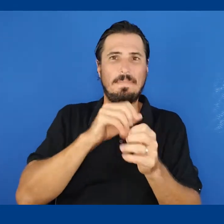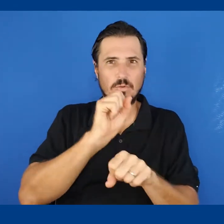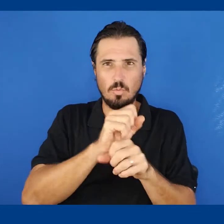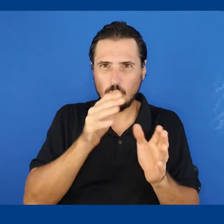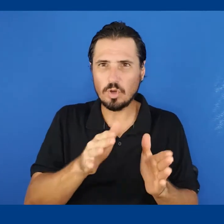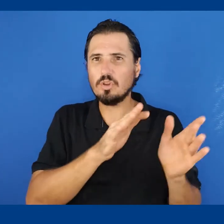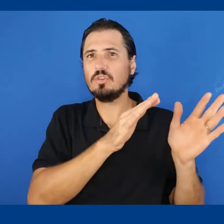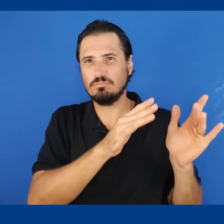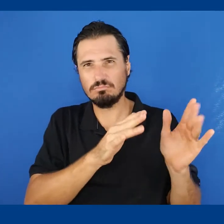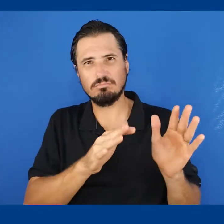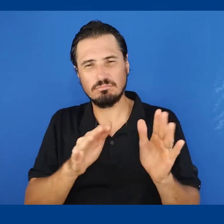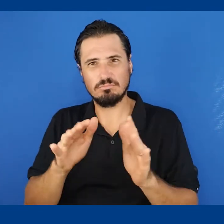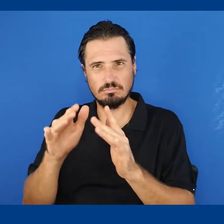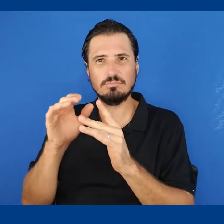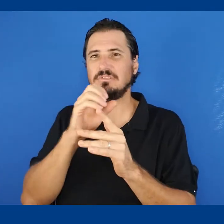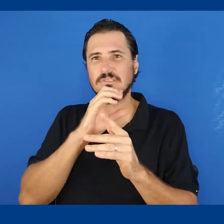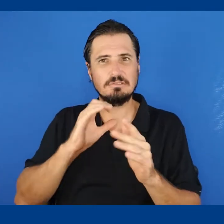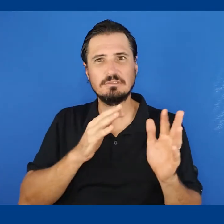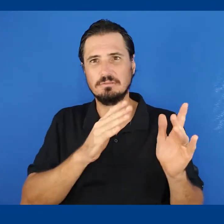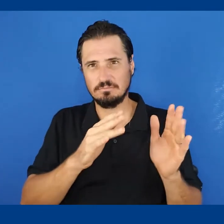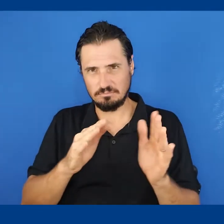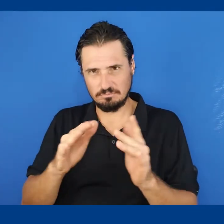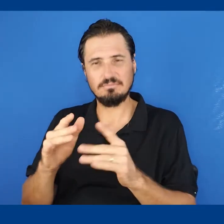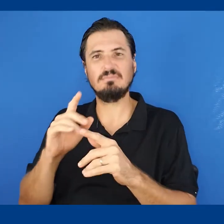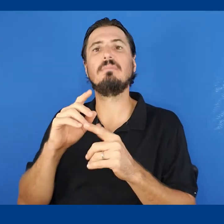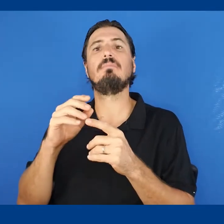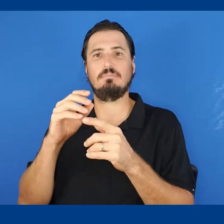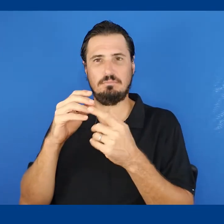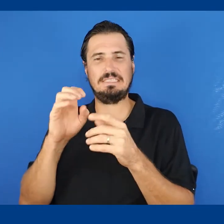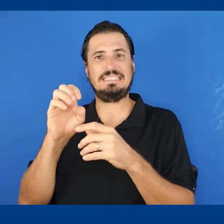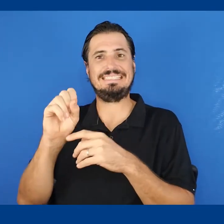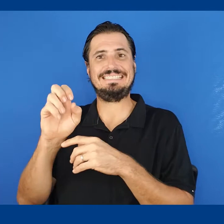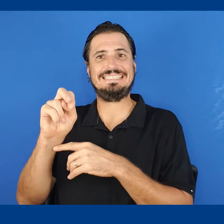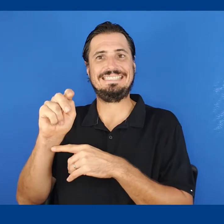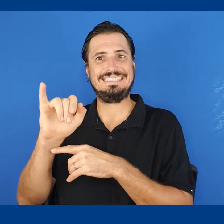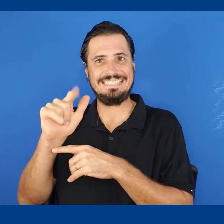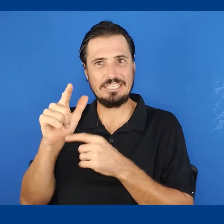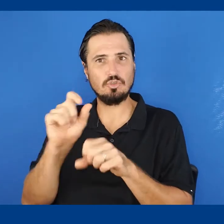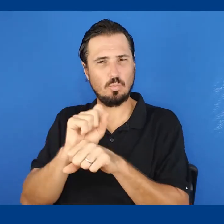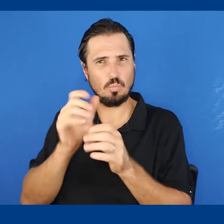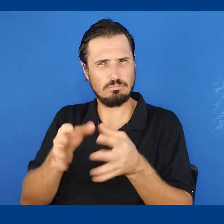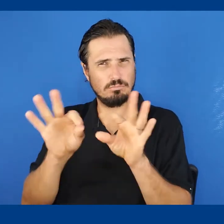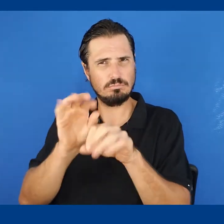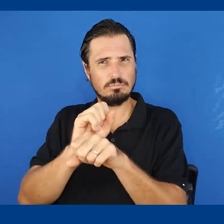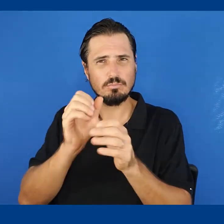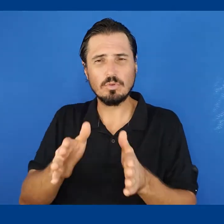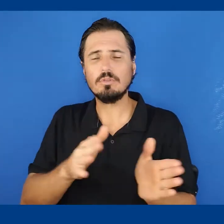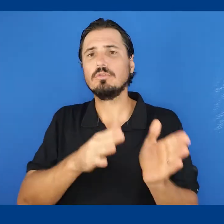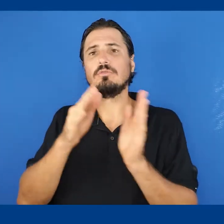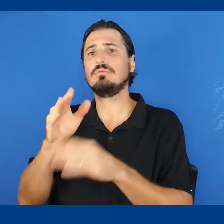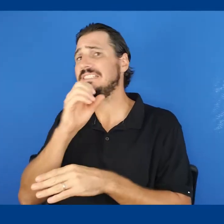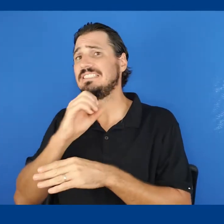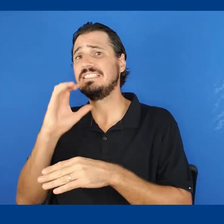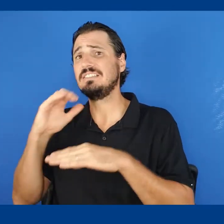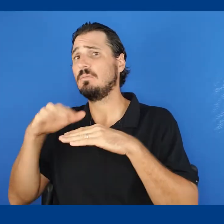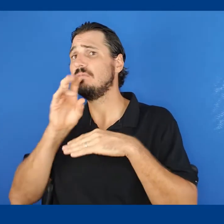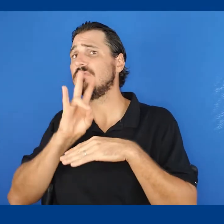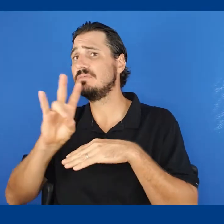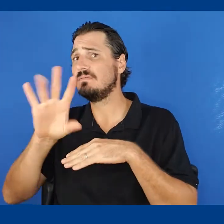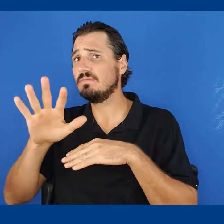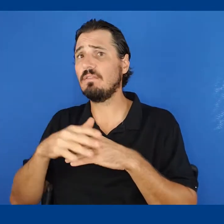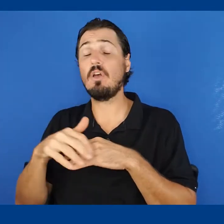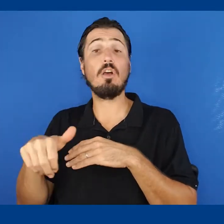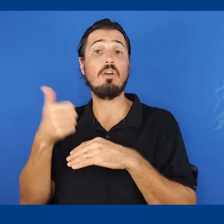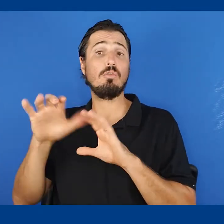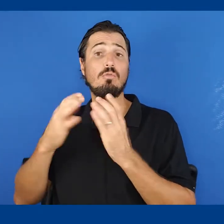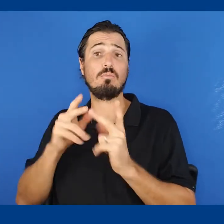to essential workers, then our kupuna over the age of 75, and those who have chronic health conditions. Other groups will be offered the